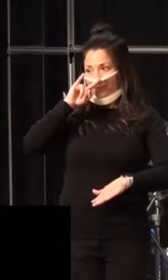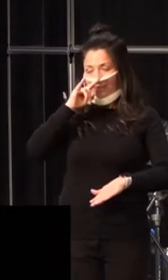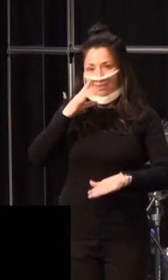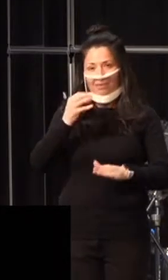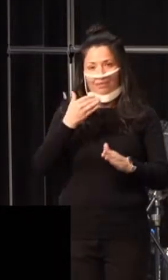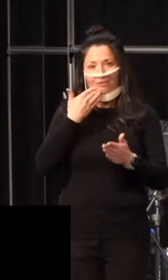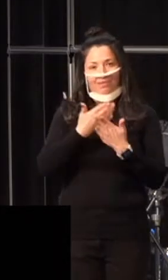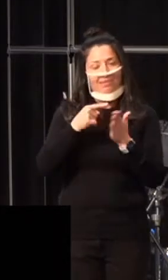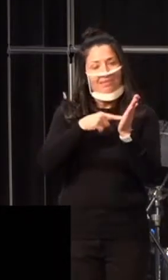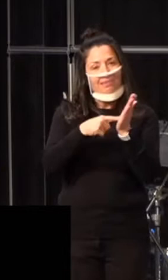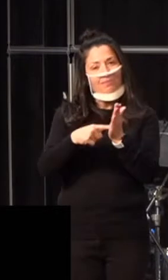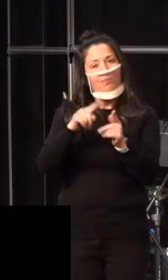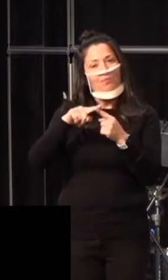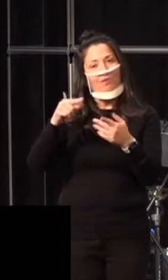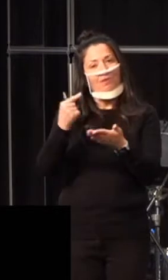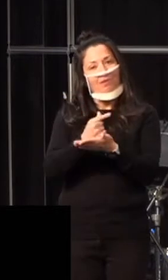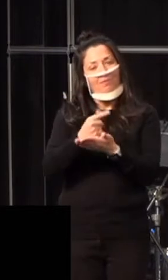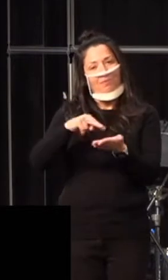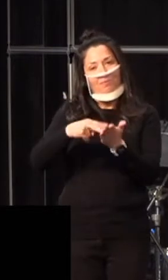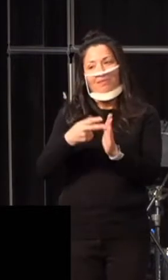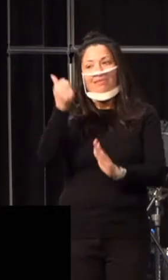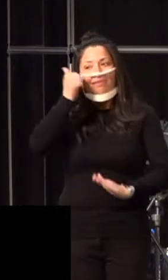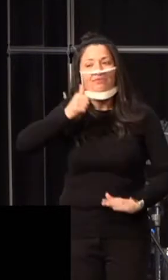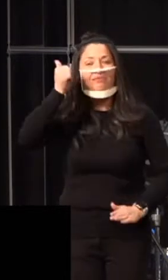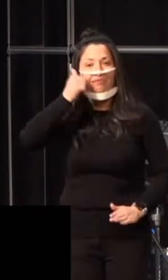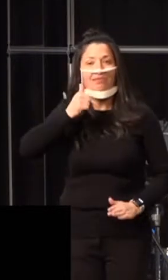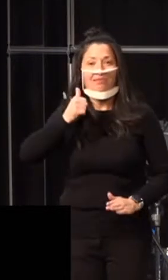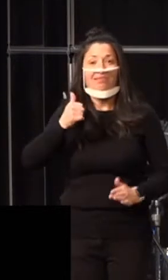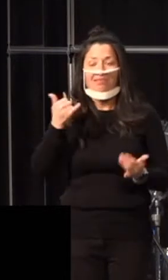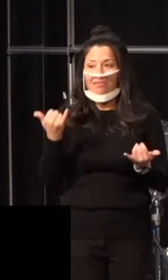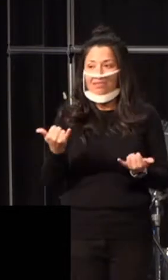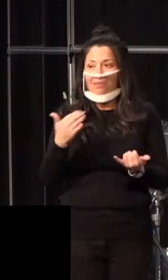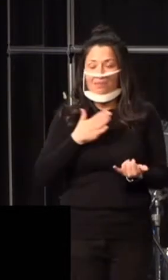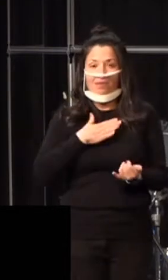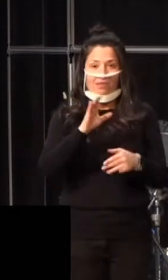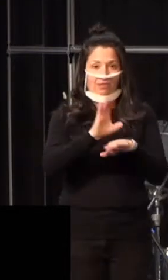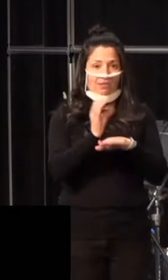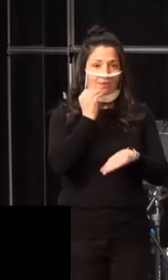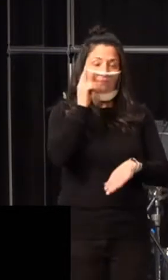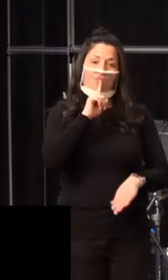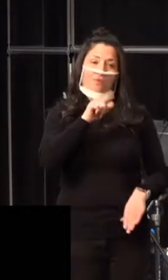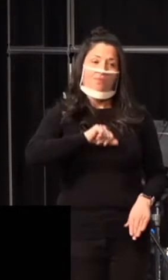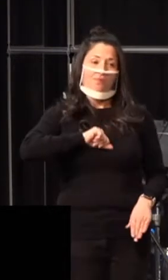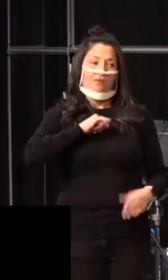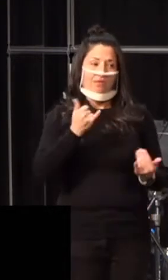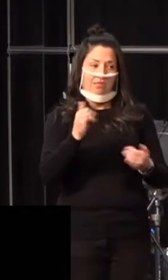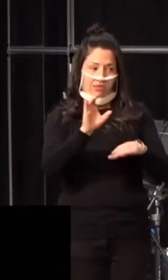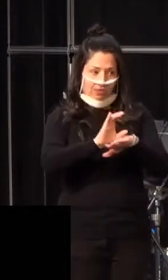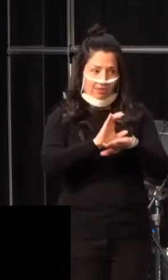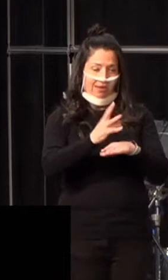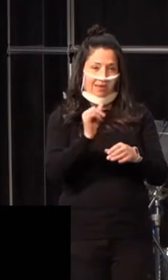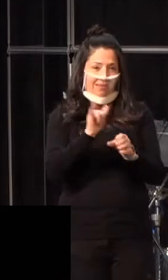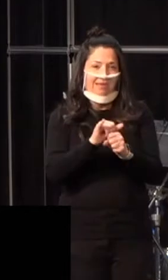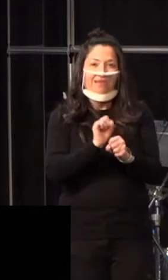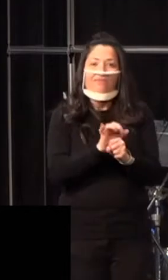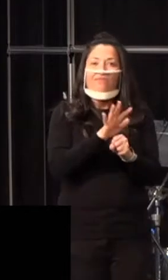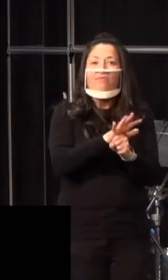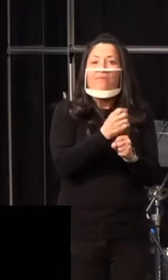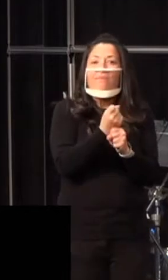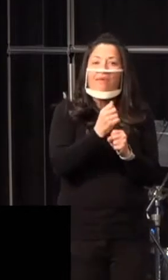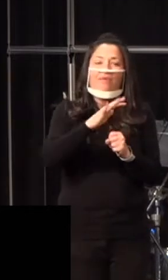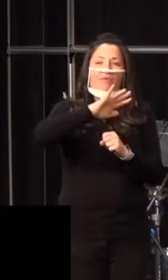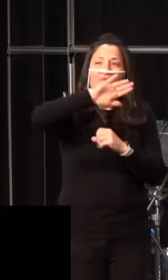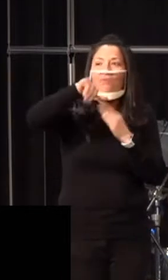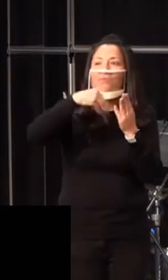what the gospel means in everyday life. So this is our church home. Very proud of Good News Church and the impact it's making locally and around the globe,